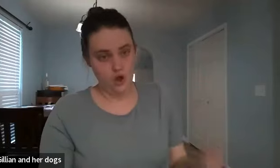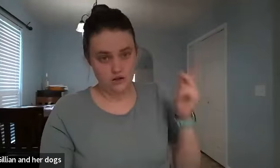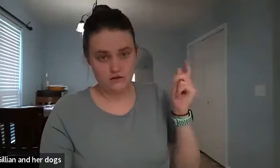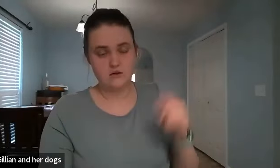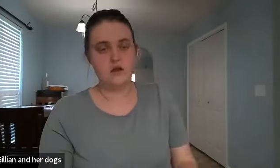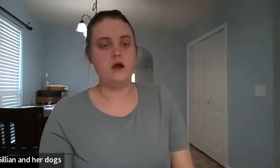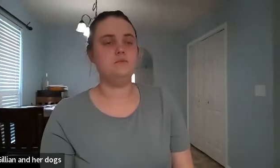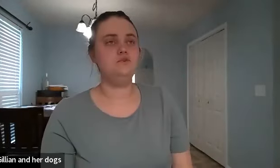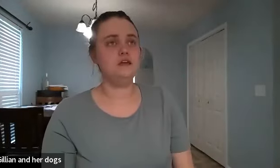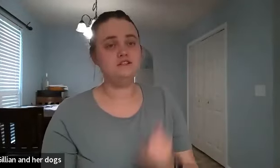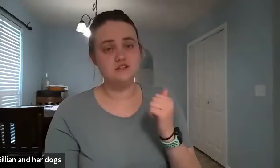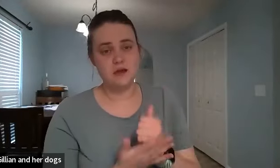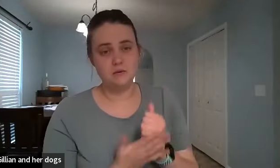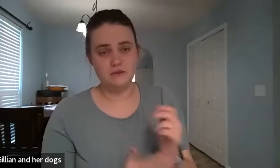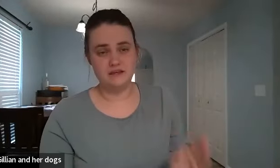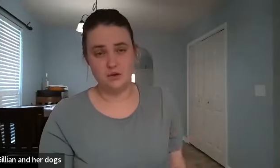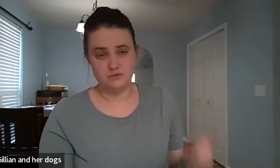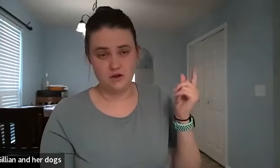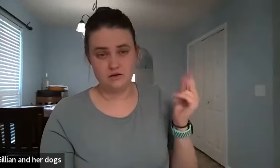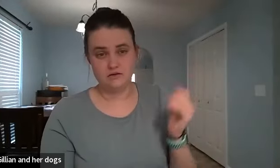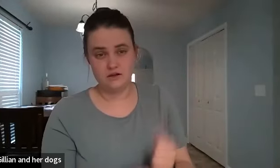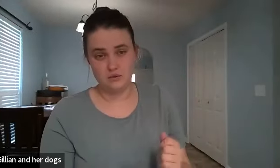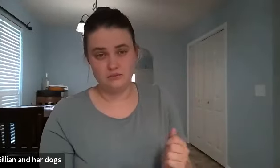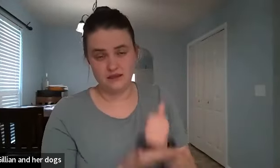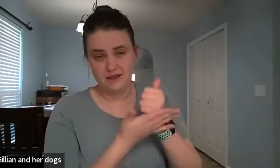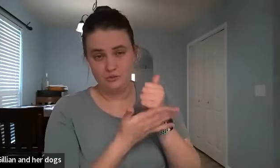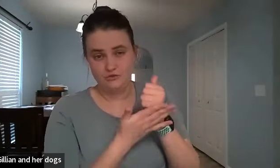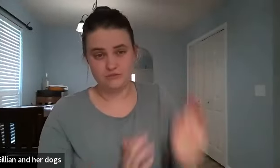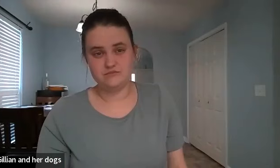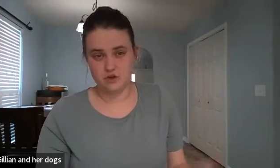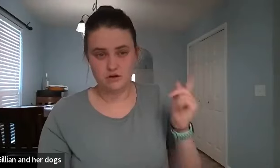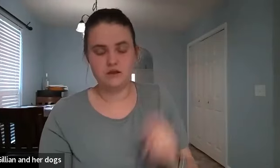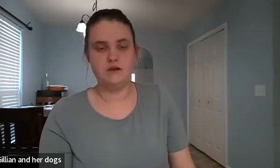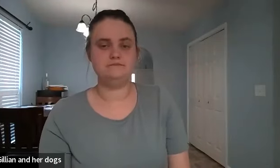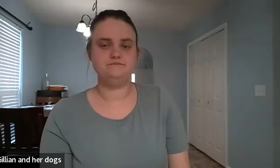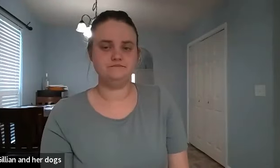dog. You can also do a help dog, like a helpful dog.